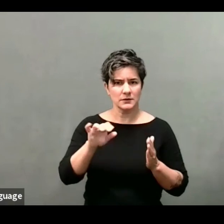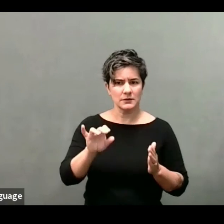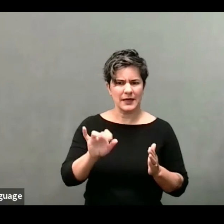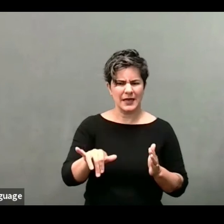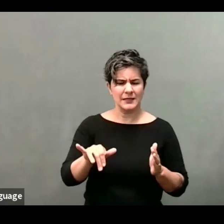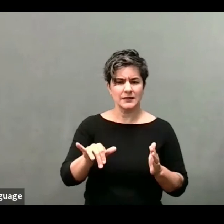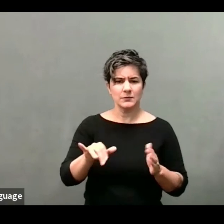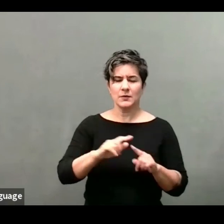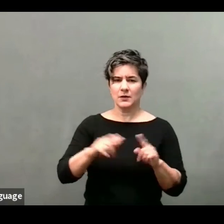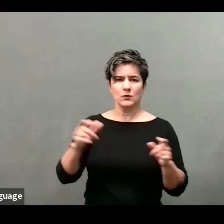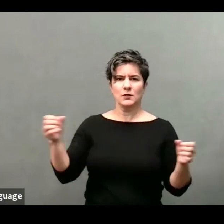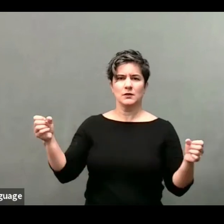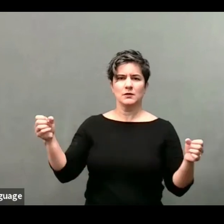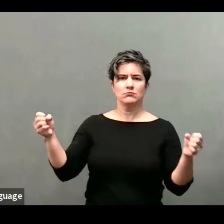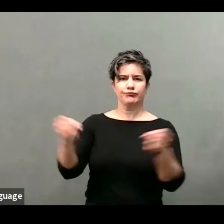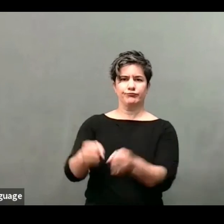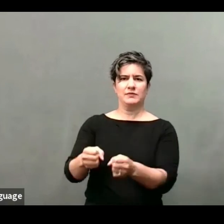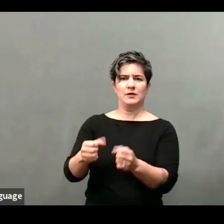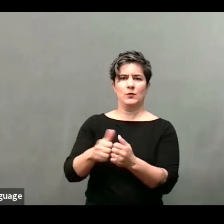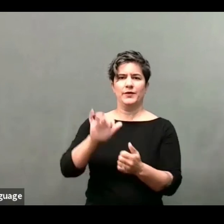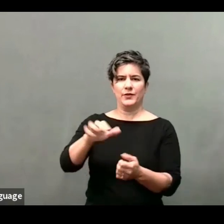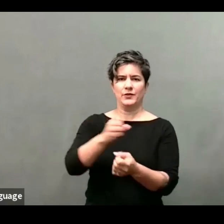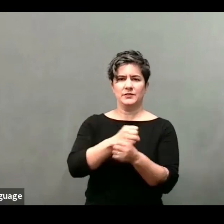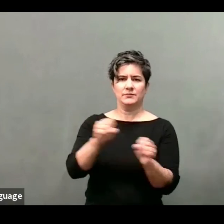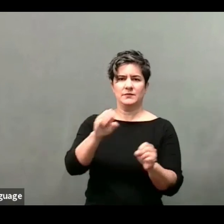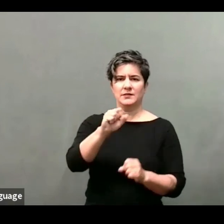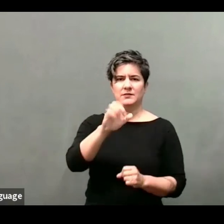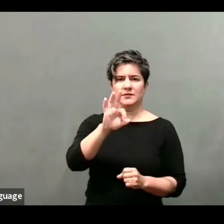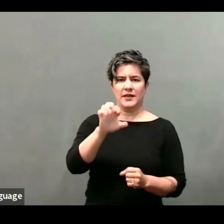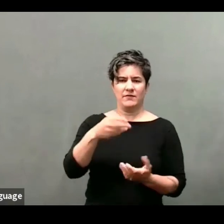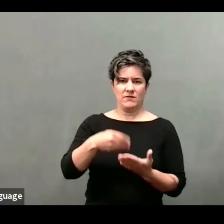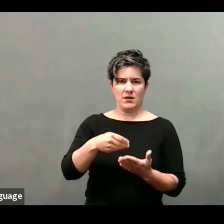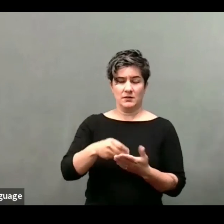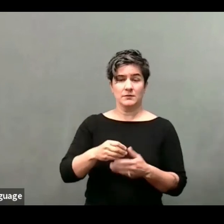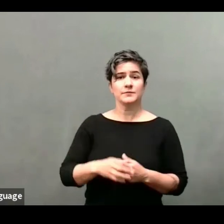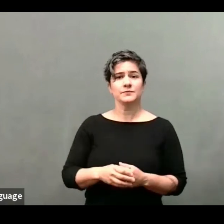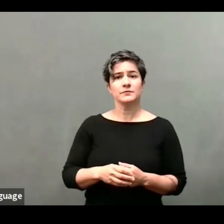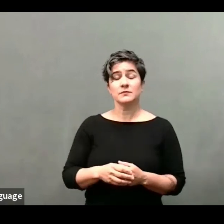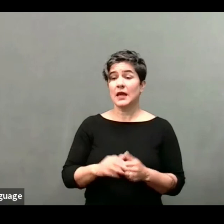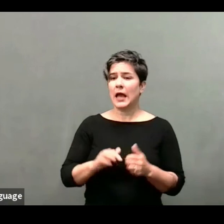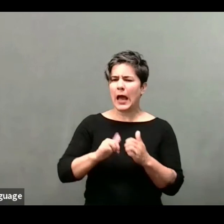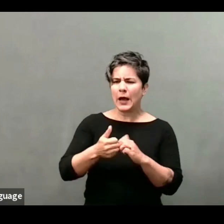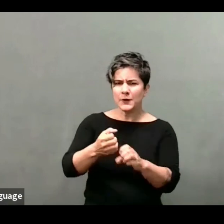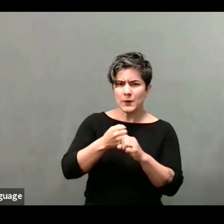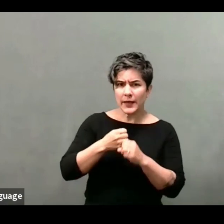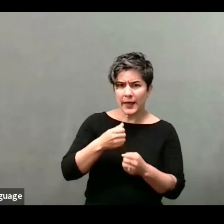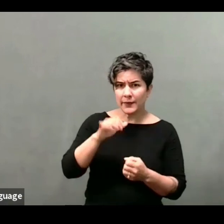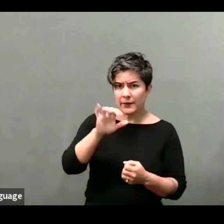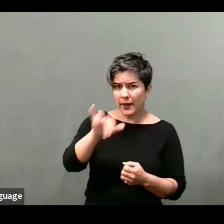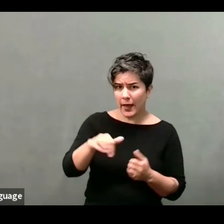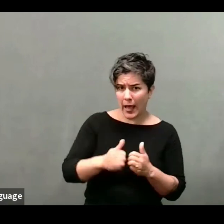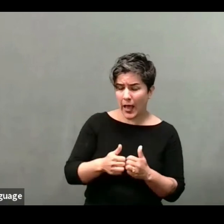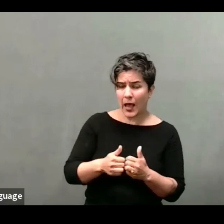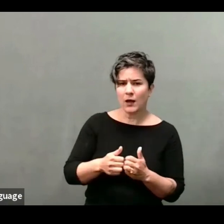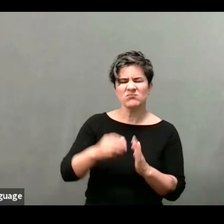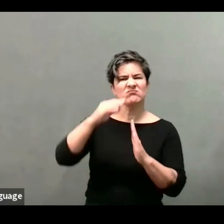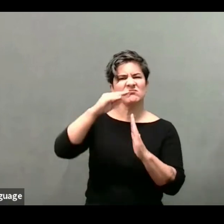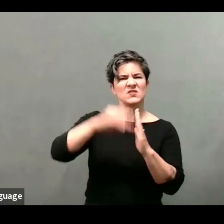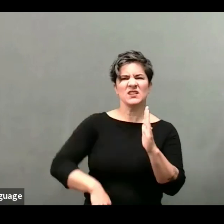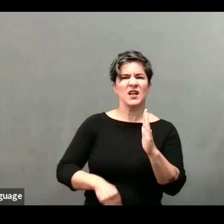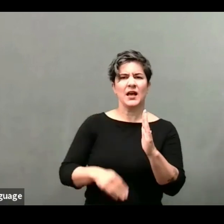but we'll connect the patient with the SAVE Fund. It's accessed by just filling out it's